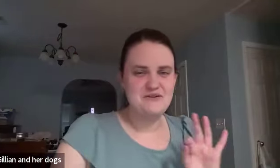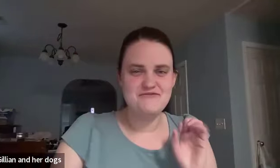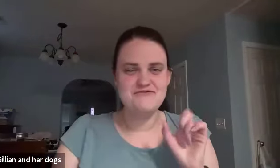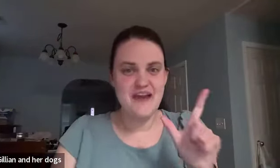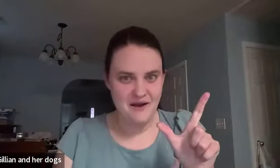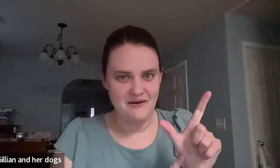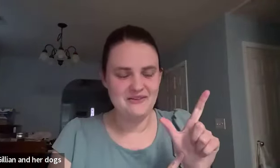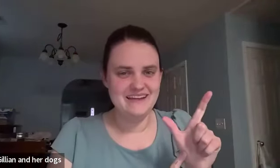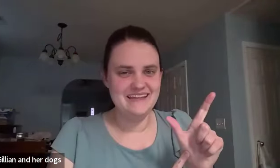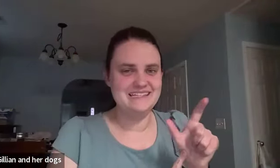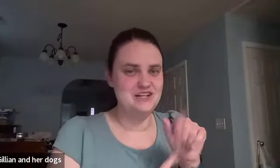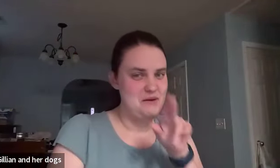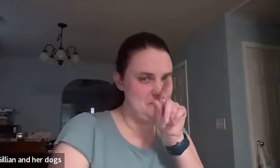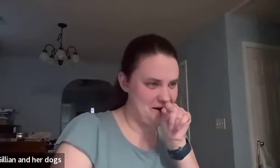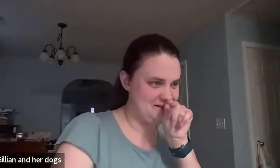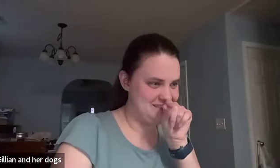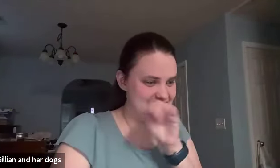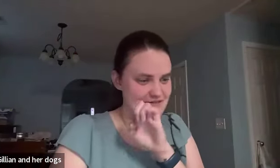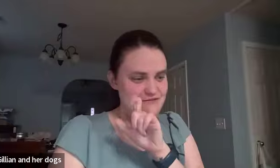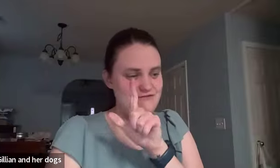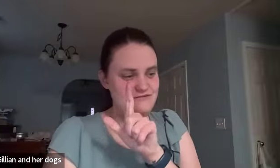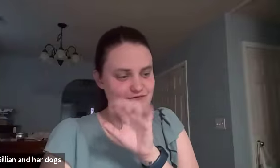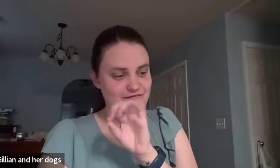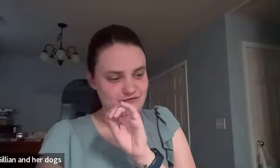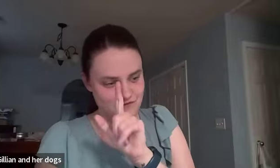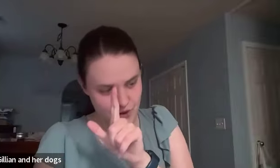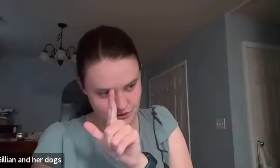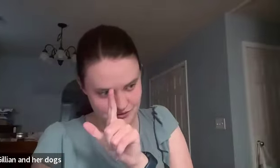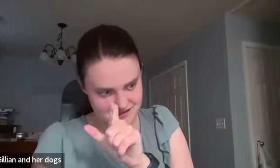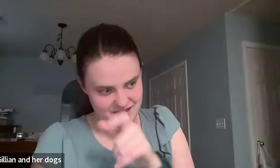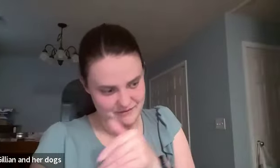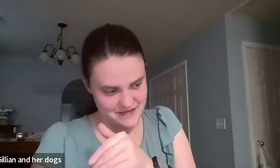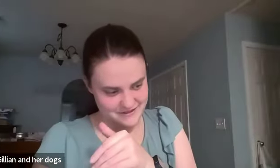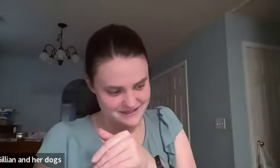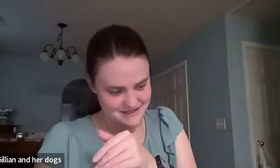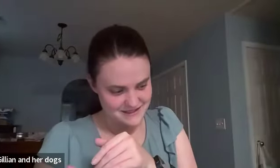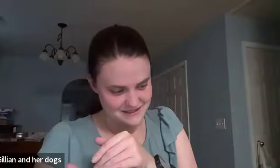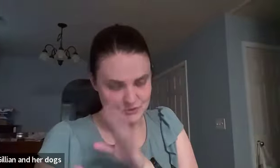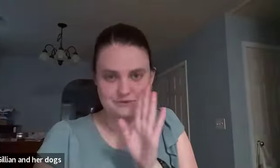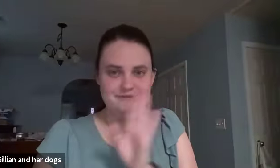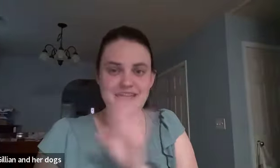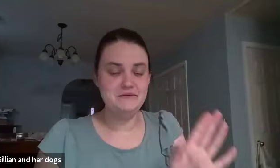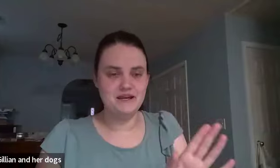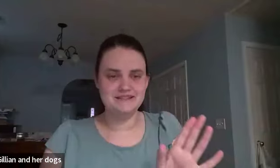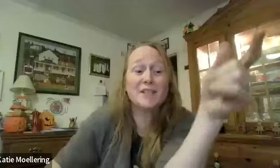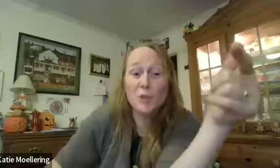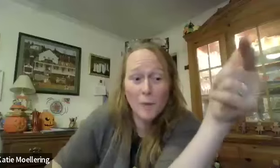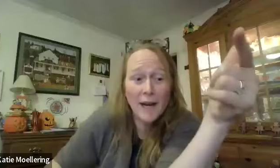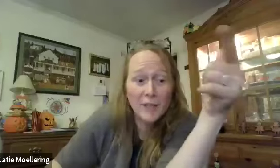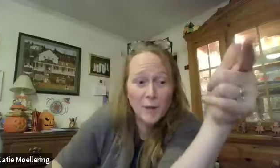know fowl is talking about birds and foals are babies. Ooh. Horses. Anyway, Yes, you were right. You're